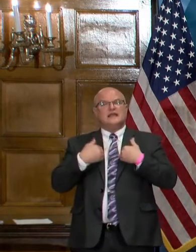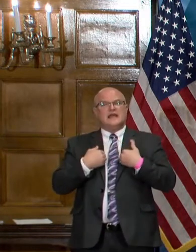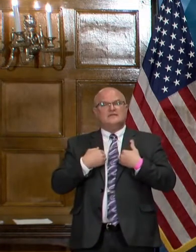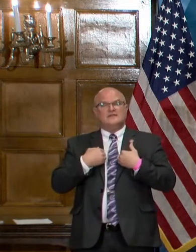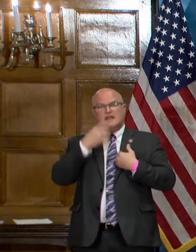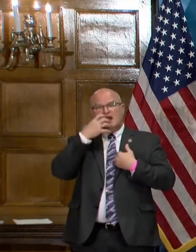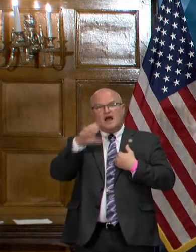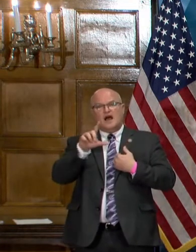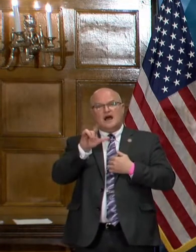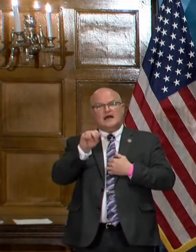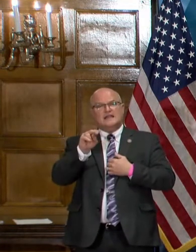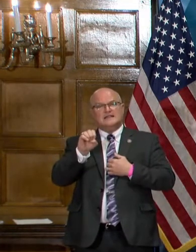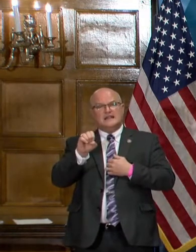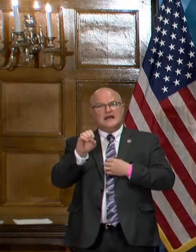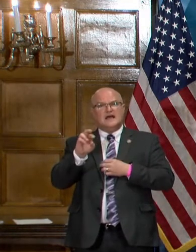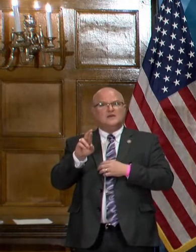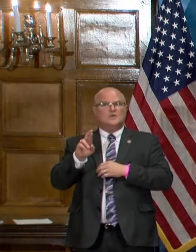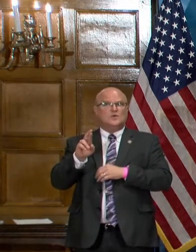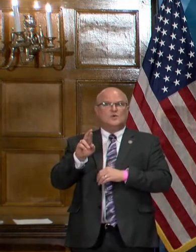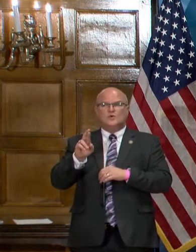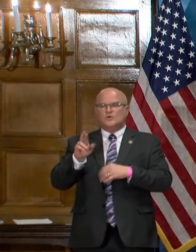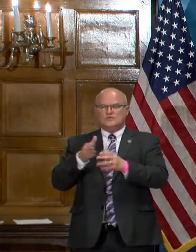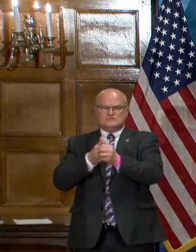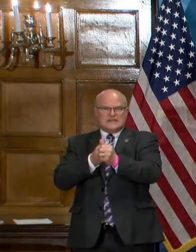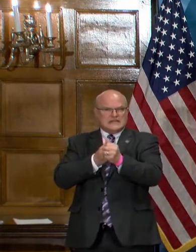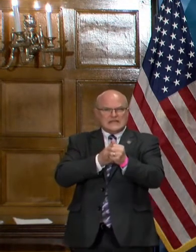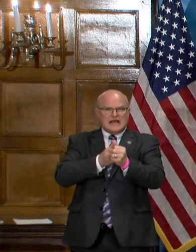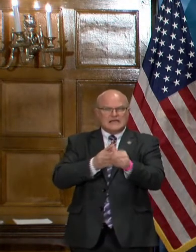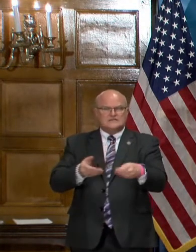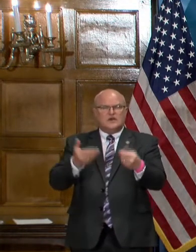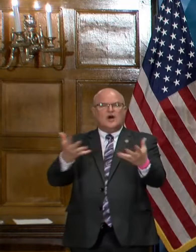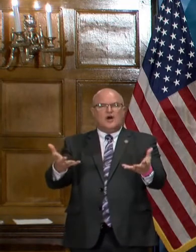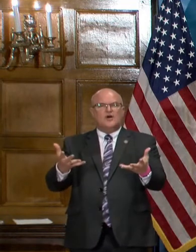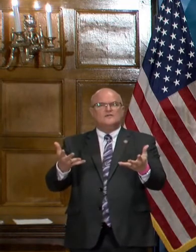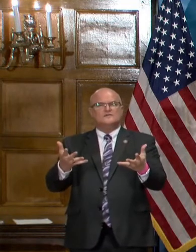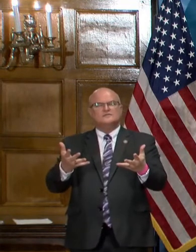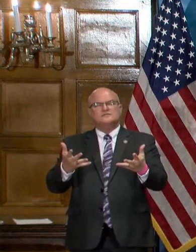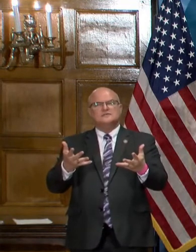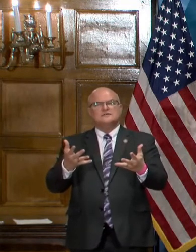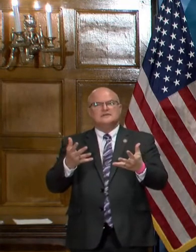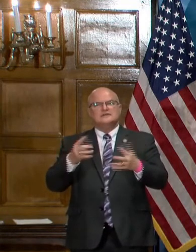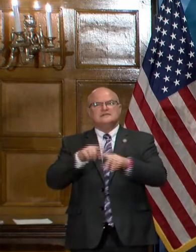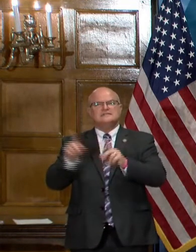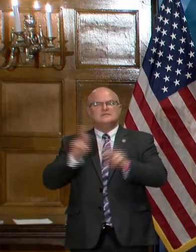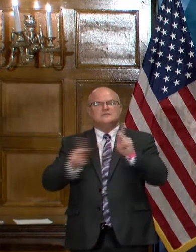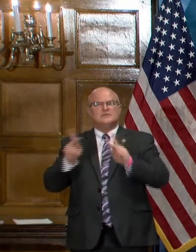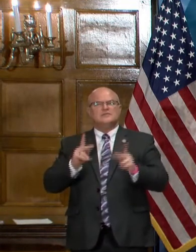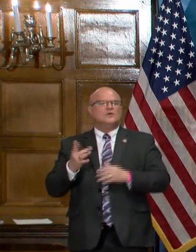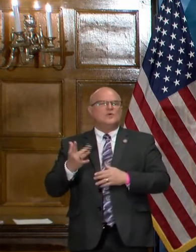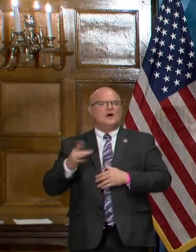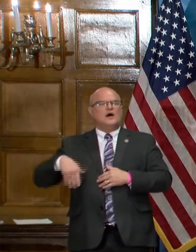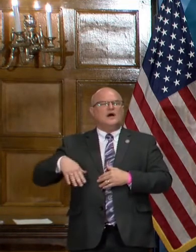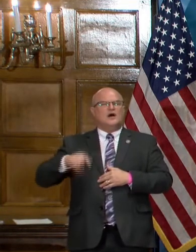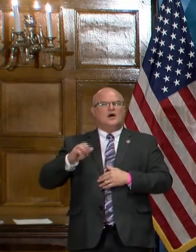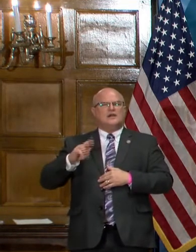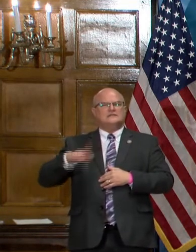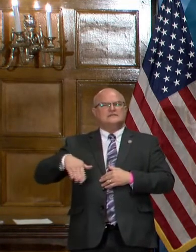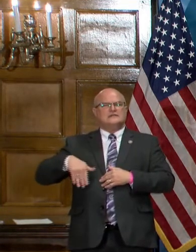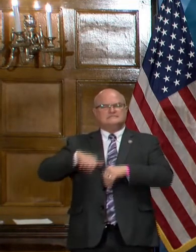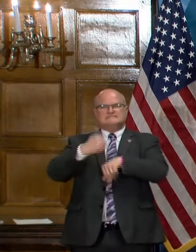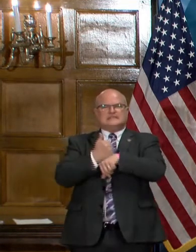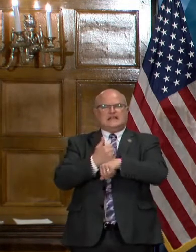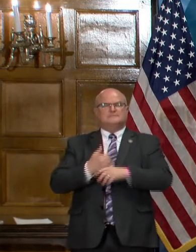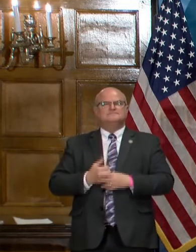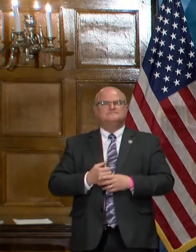a hotline or perhaps navigators, guides to offer personal assistance Why hasn't Arkansas done anything like